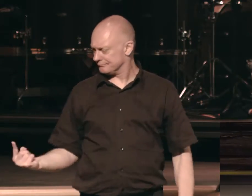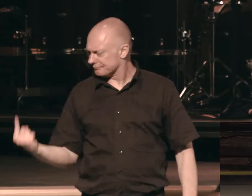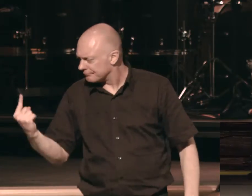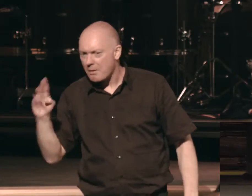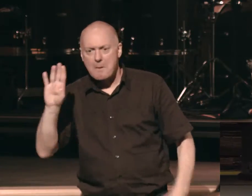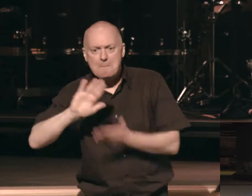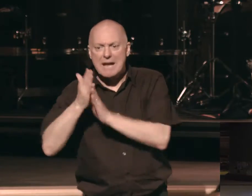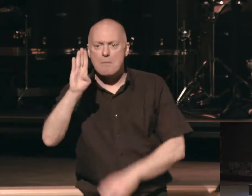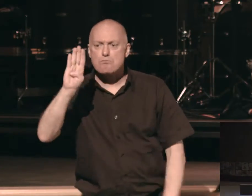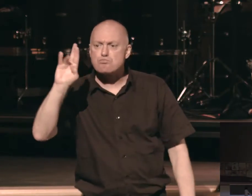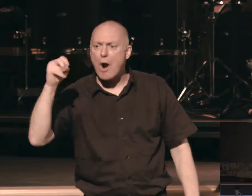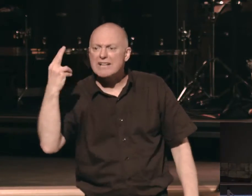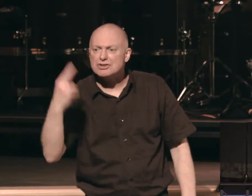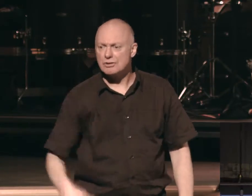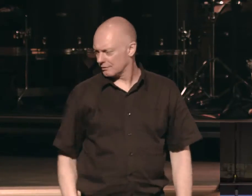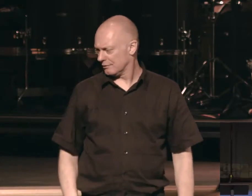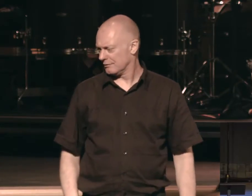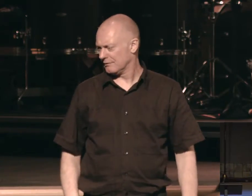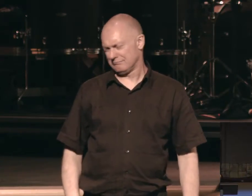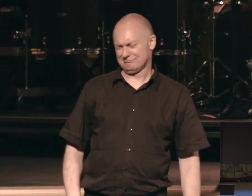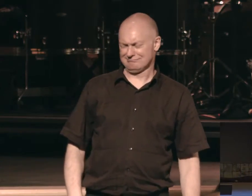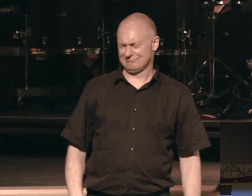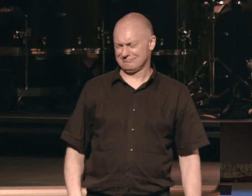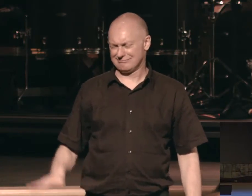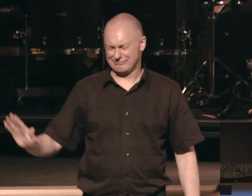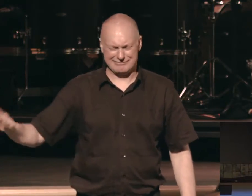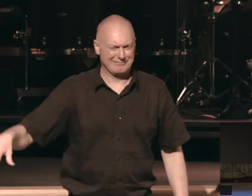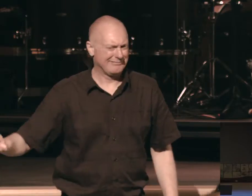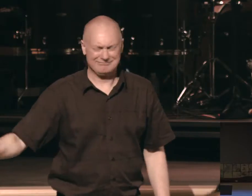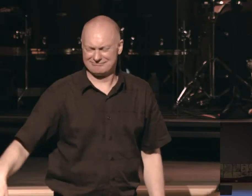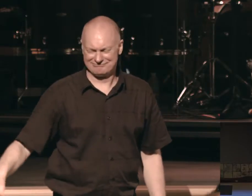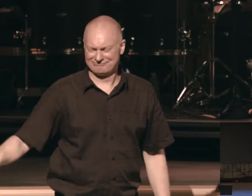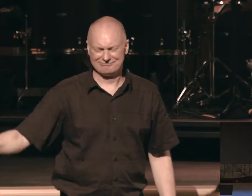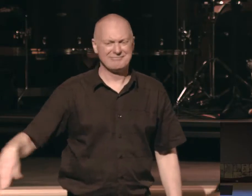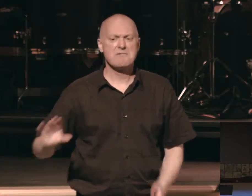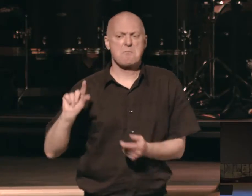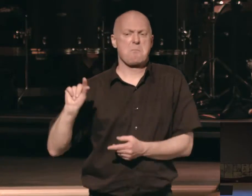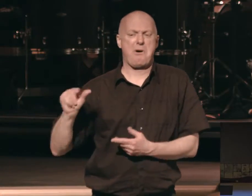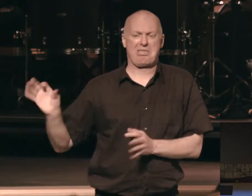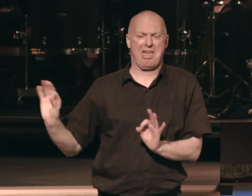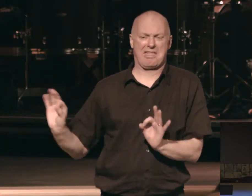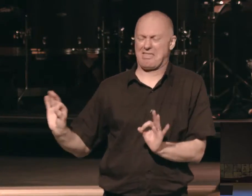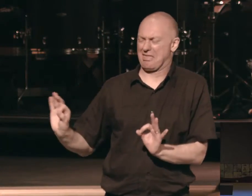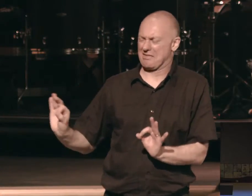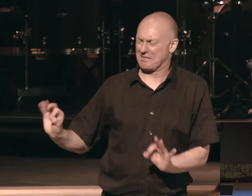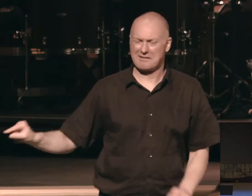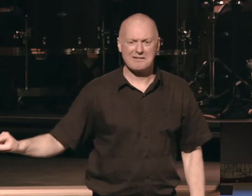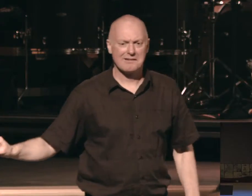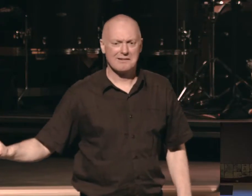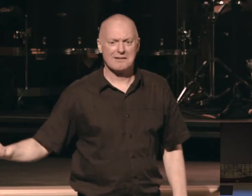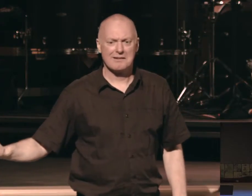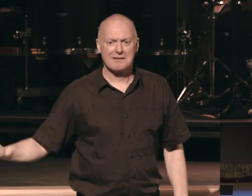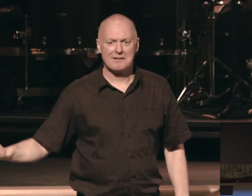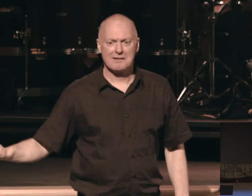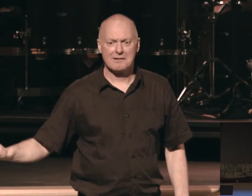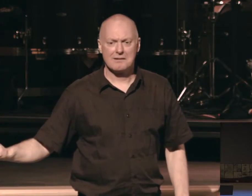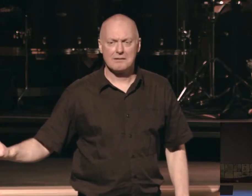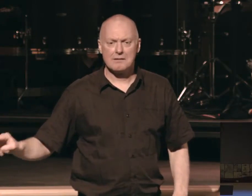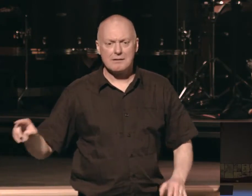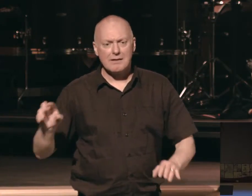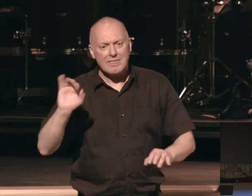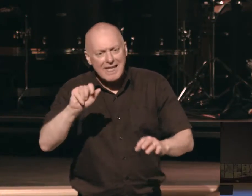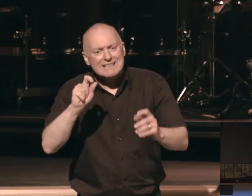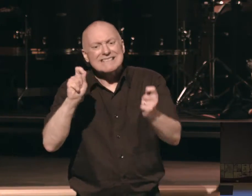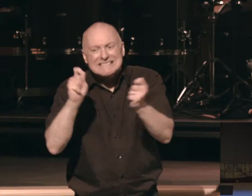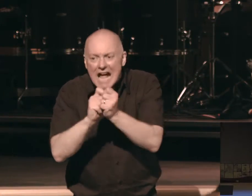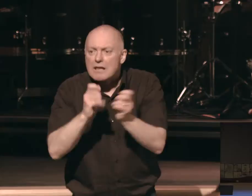branch there from this stump shoot and a branch. And you're like, yeah, you're so small. You're so nothing. And yet